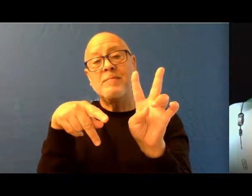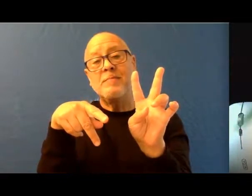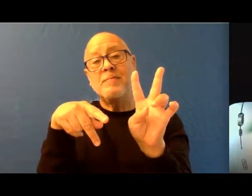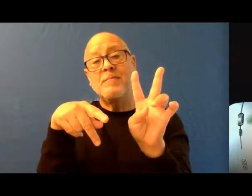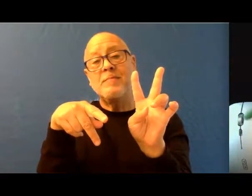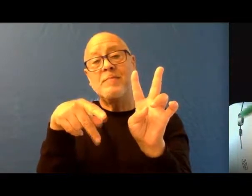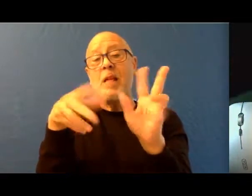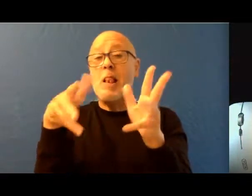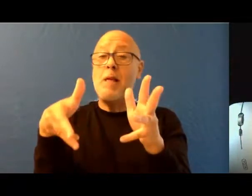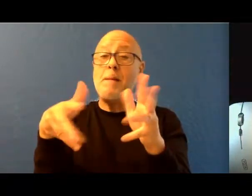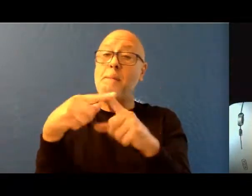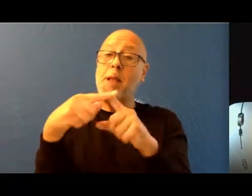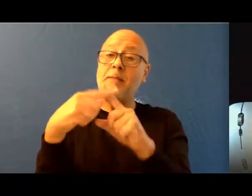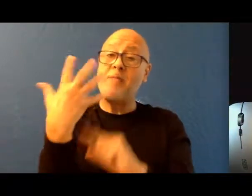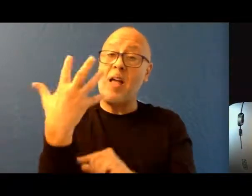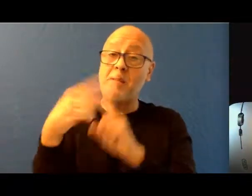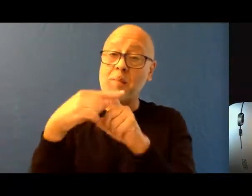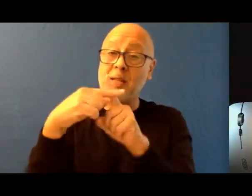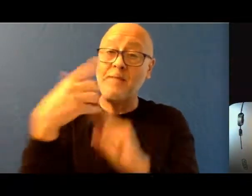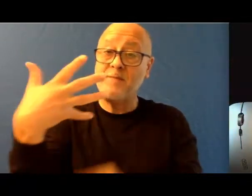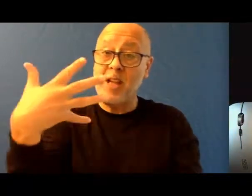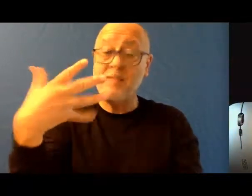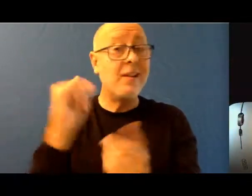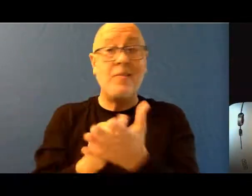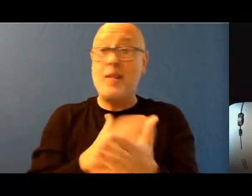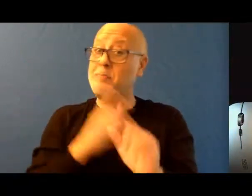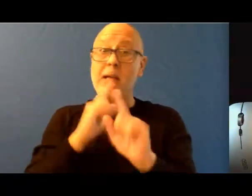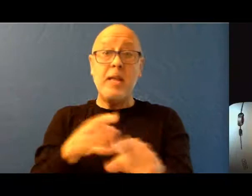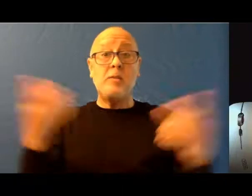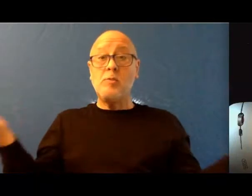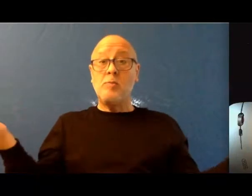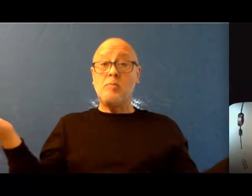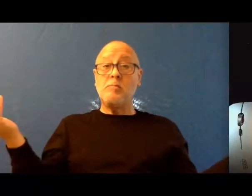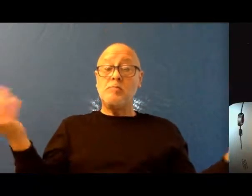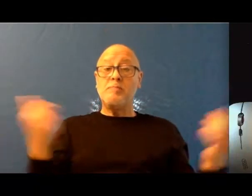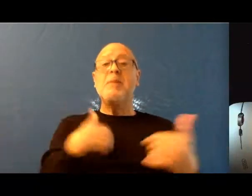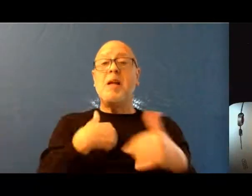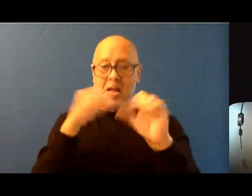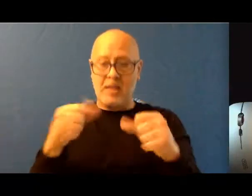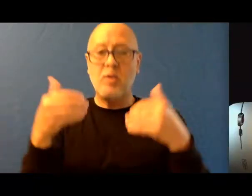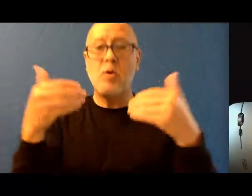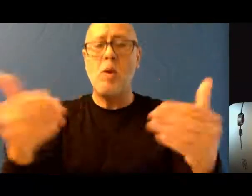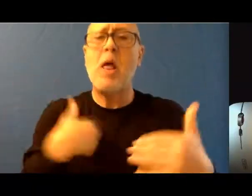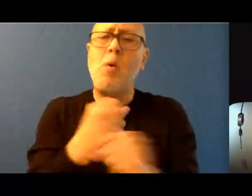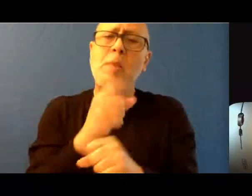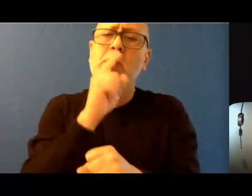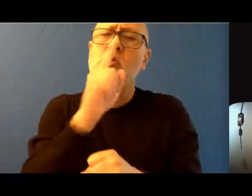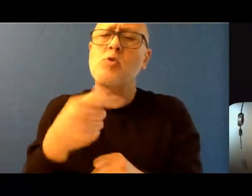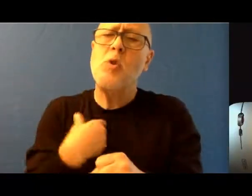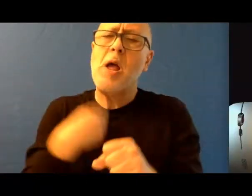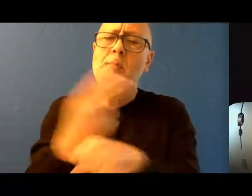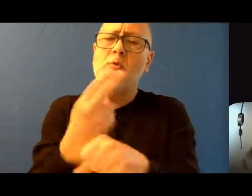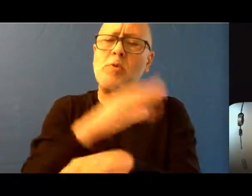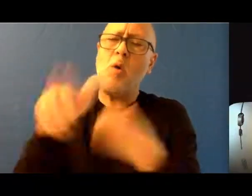plus 5. That is my answer. I can move on. I want to make sure that I'm using